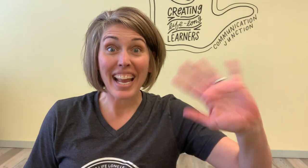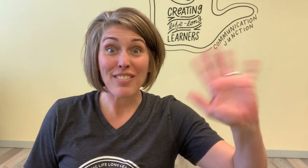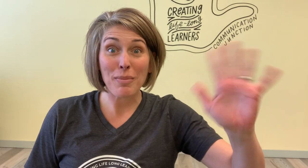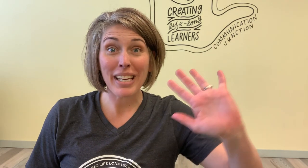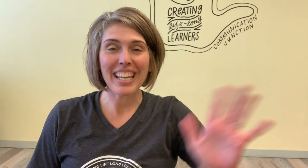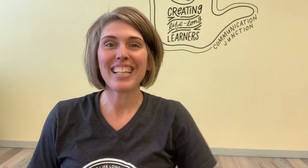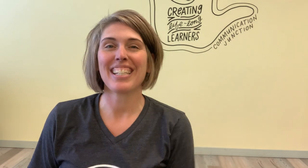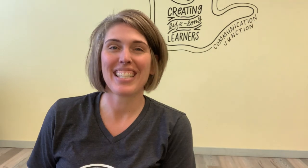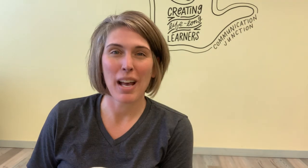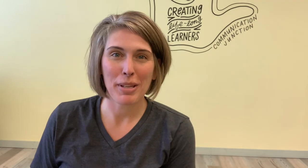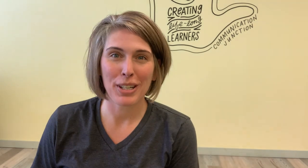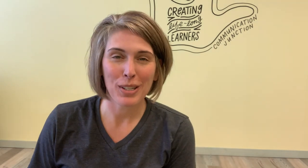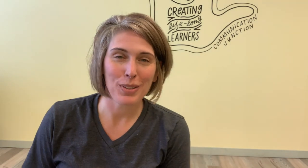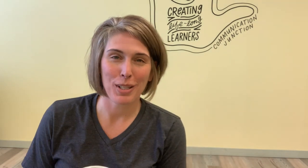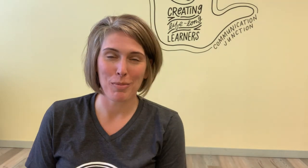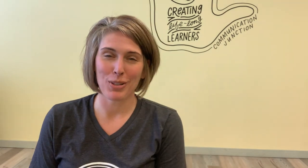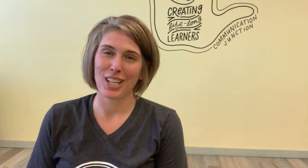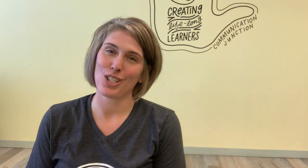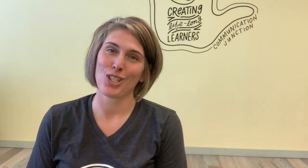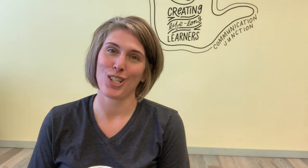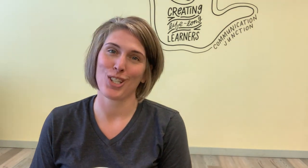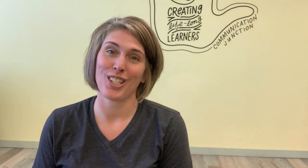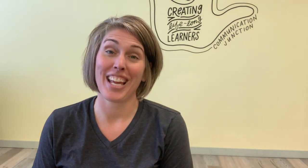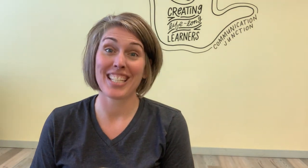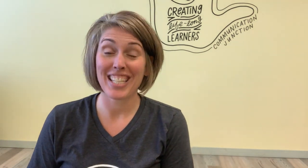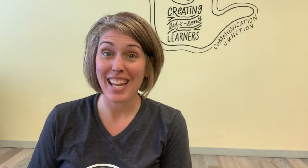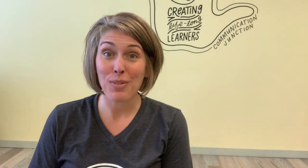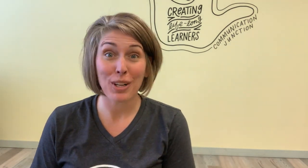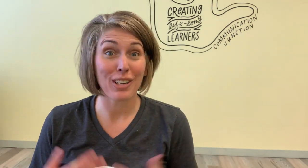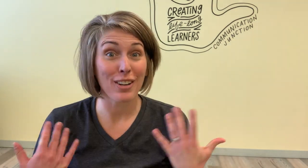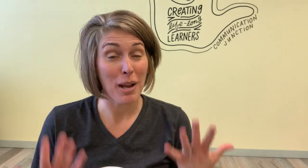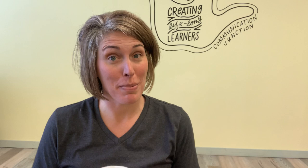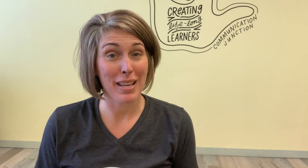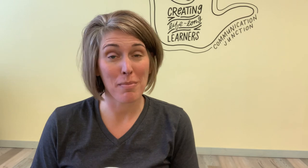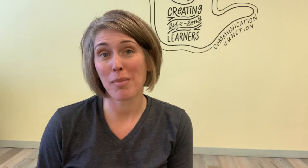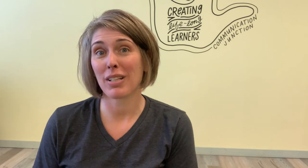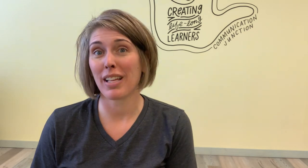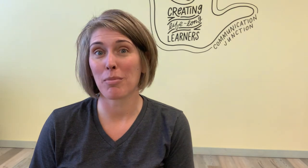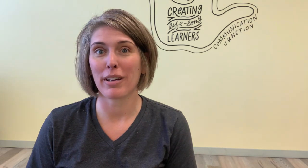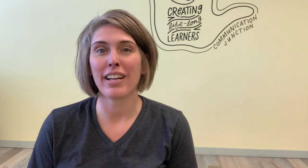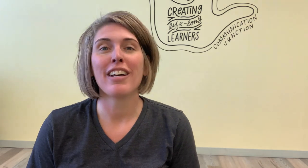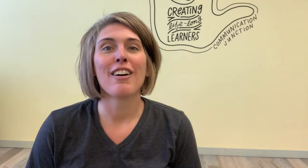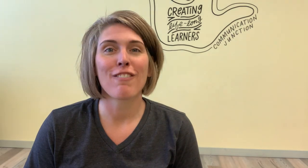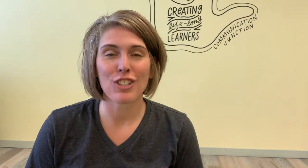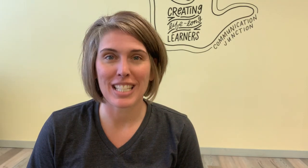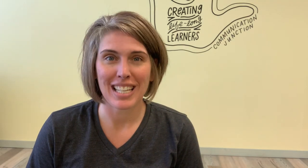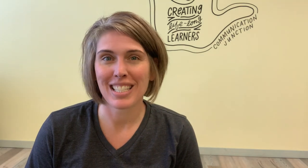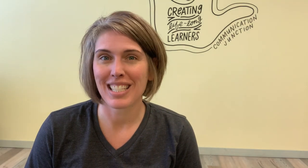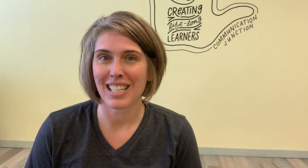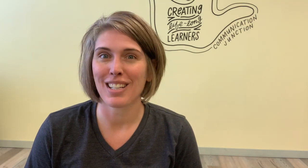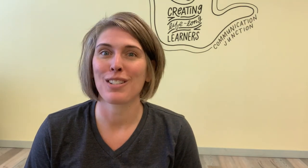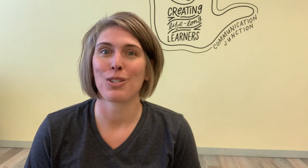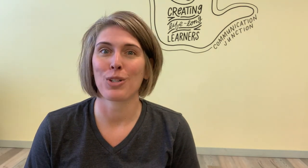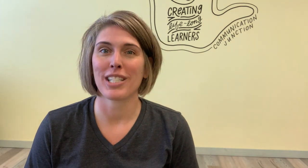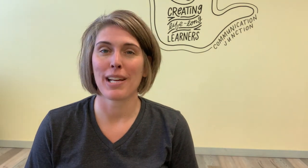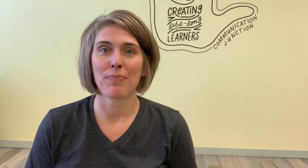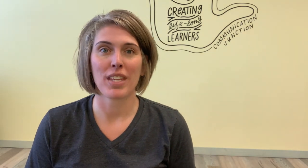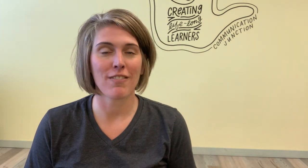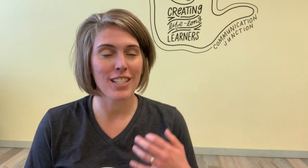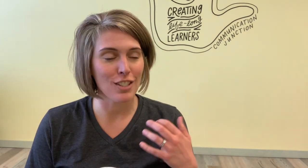Hi everybody, it's Abby Cook with Communication Junction, and today we are here at Pekin Public Library for Sign and Sing Storytime. If this is